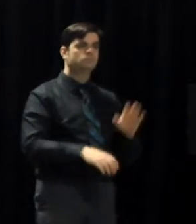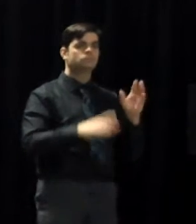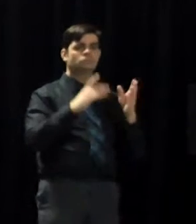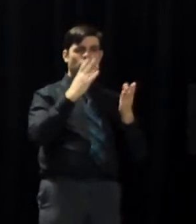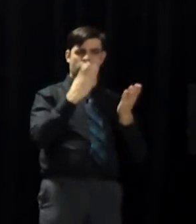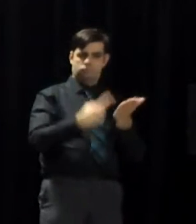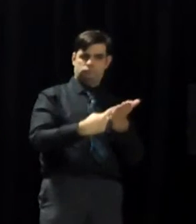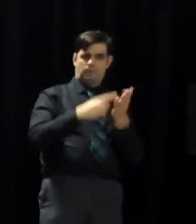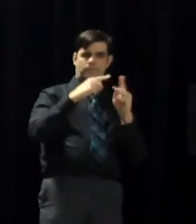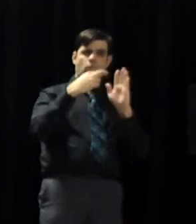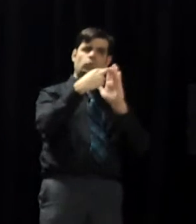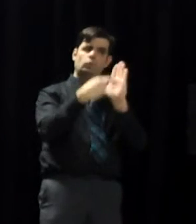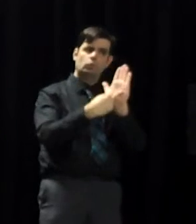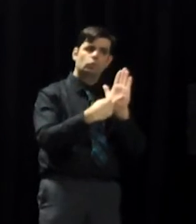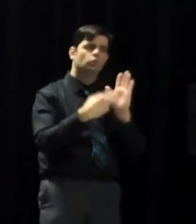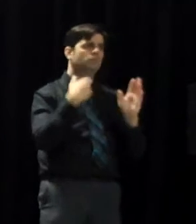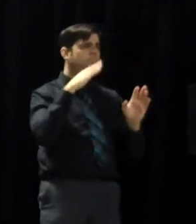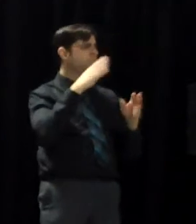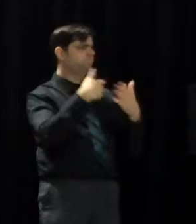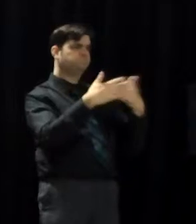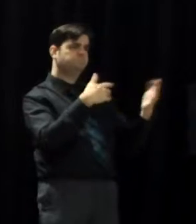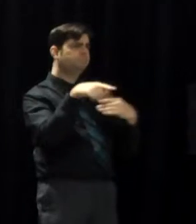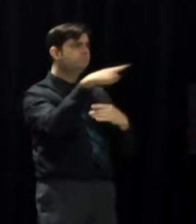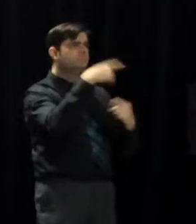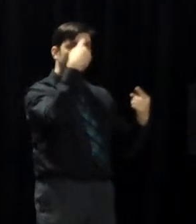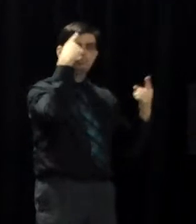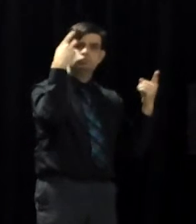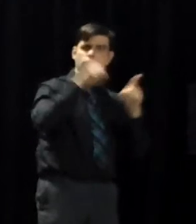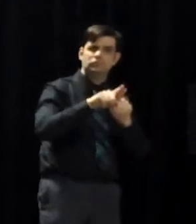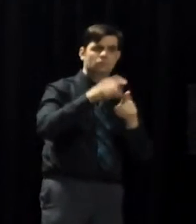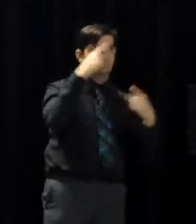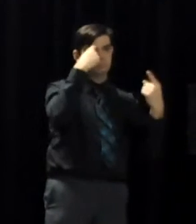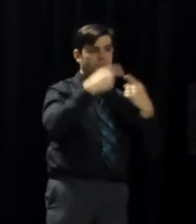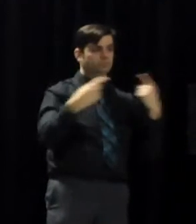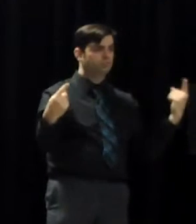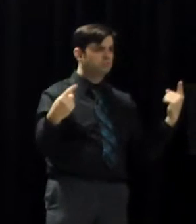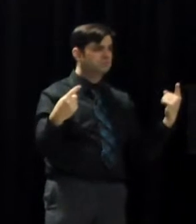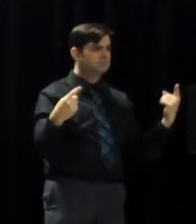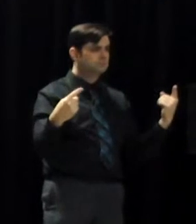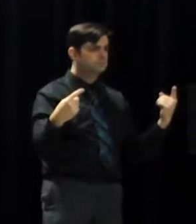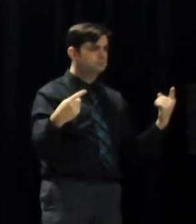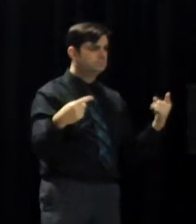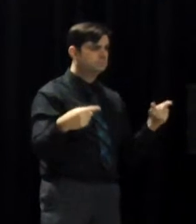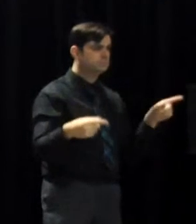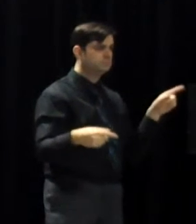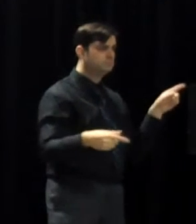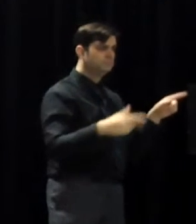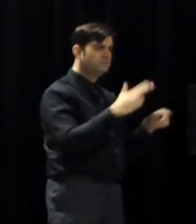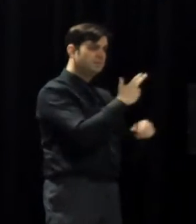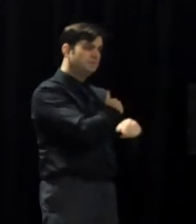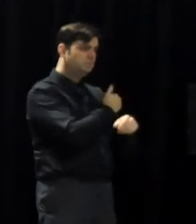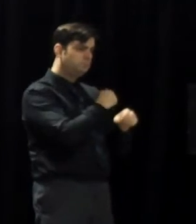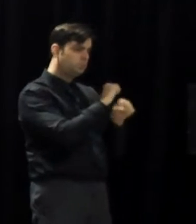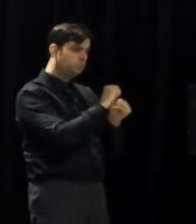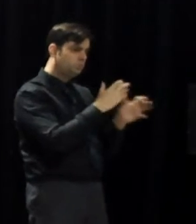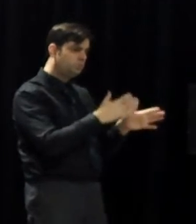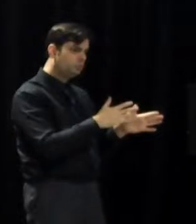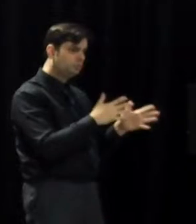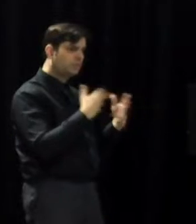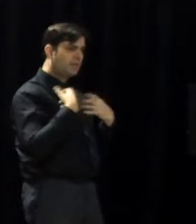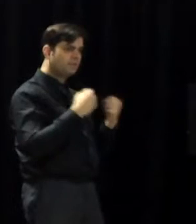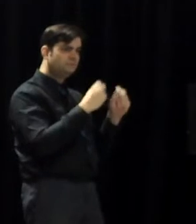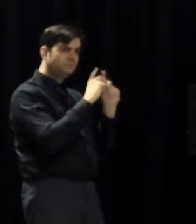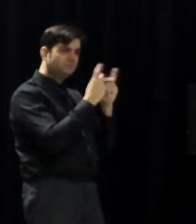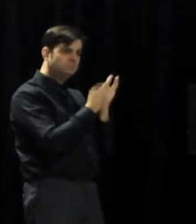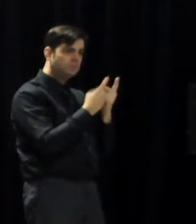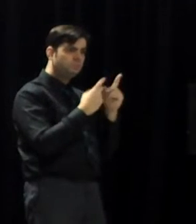about our medical teams and our hospitals, the work they're doing, the teams our health department's doing, our county